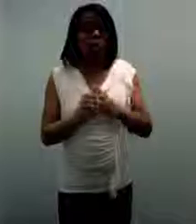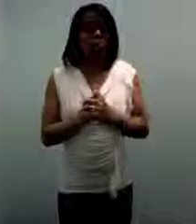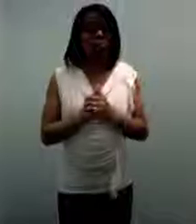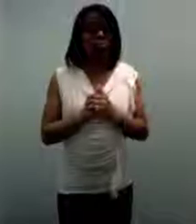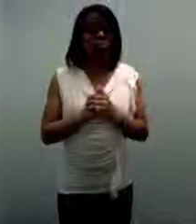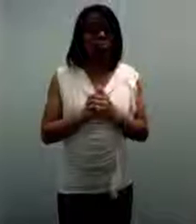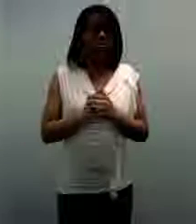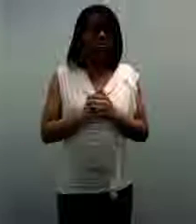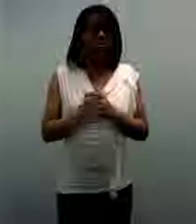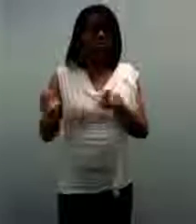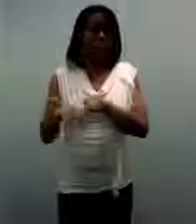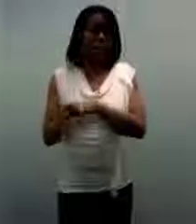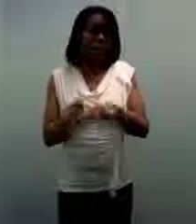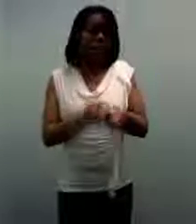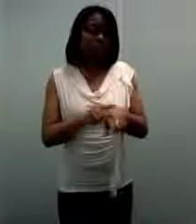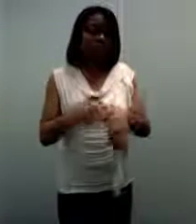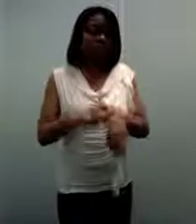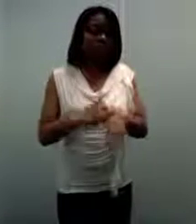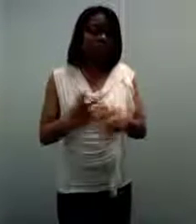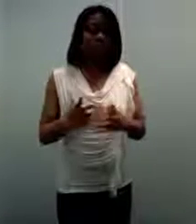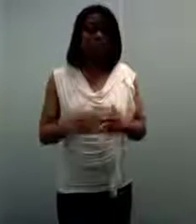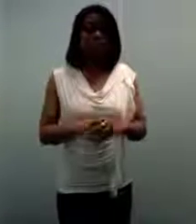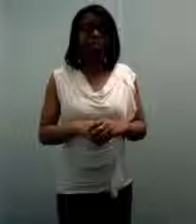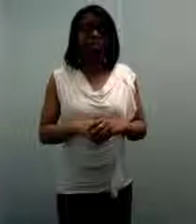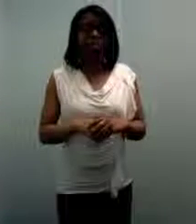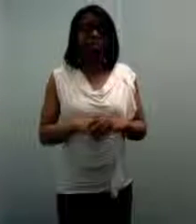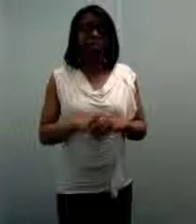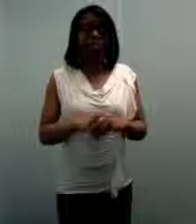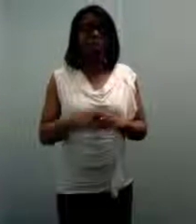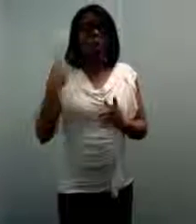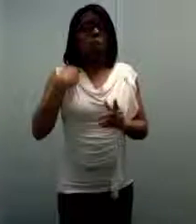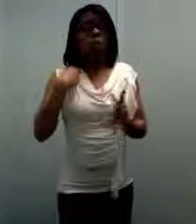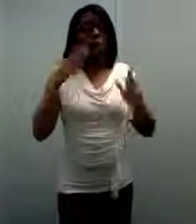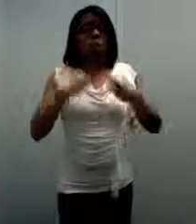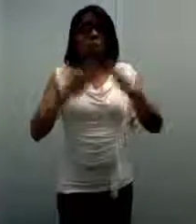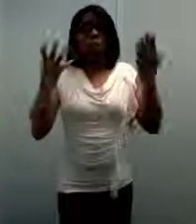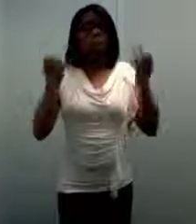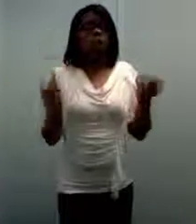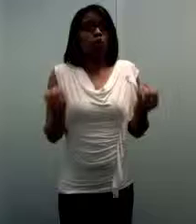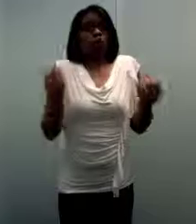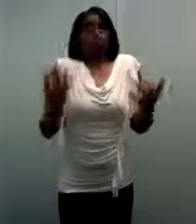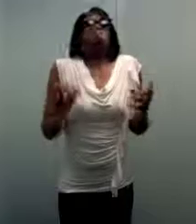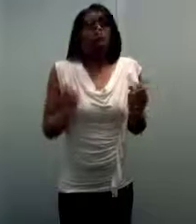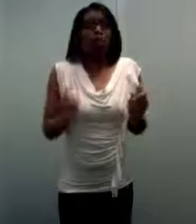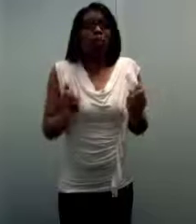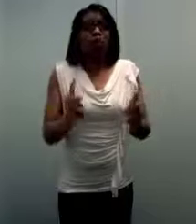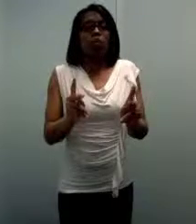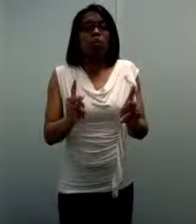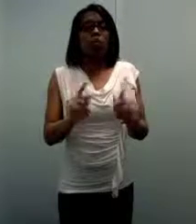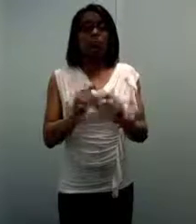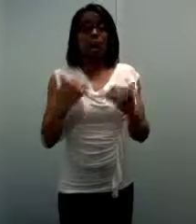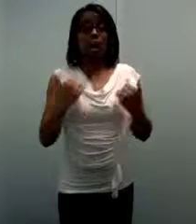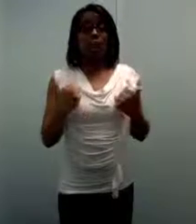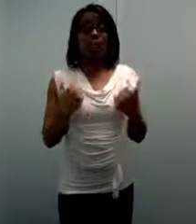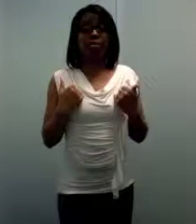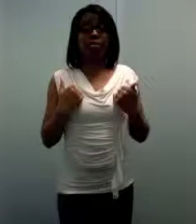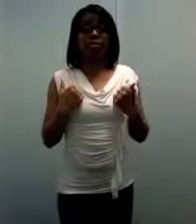And we open up so many more possibilities. You can do so many more problems. What I really think we gain from this